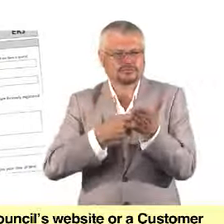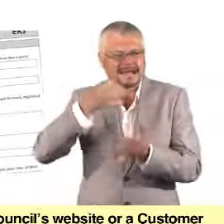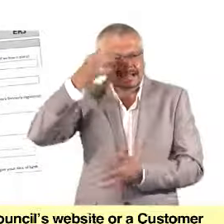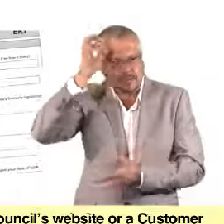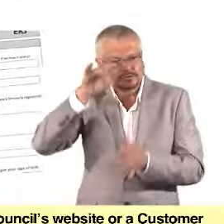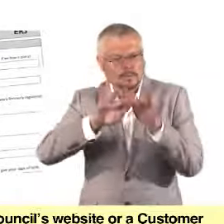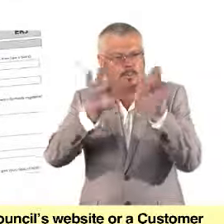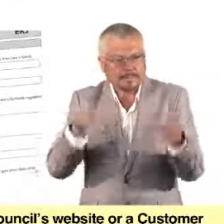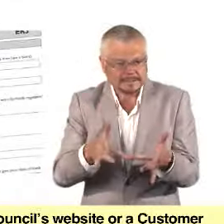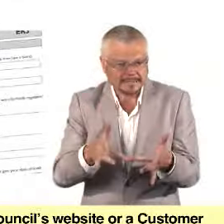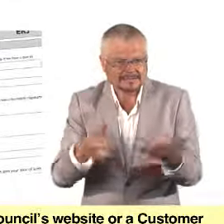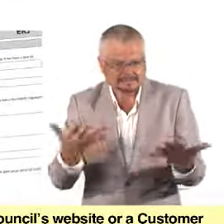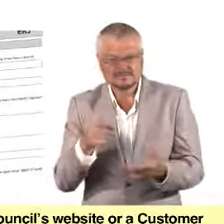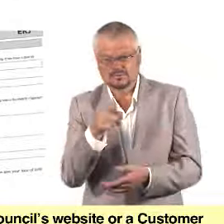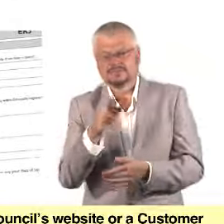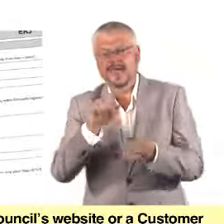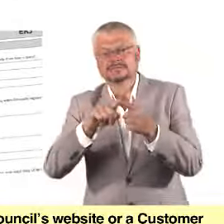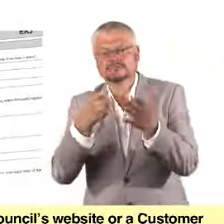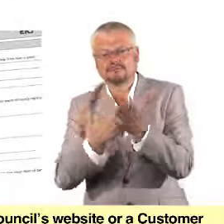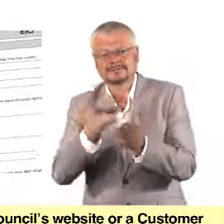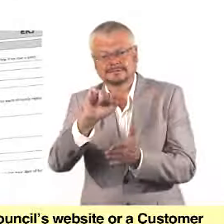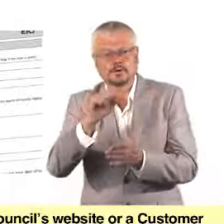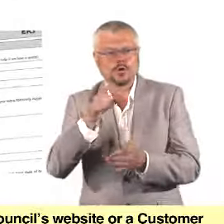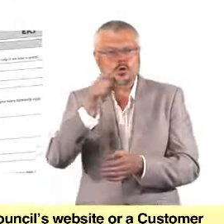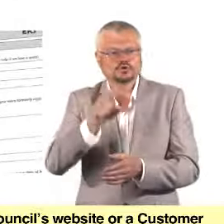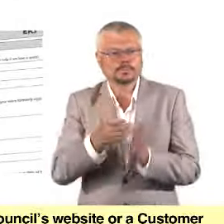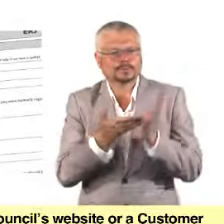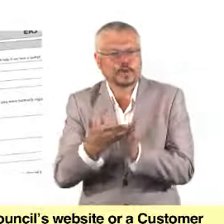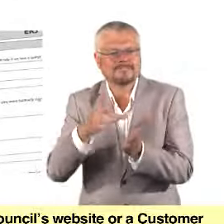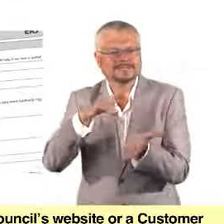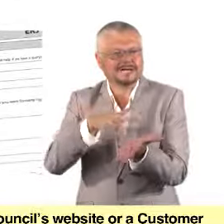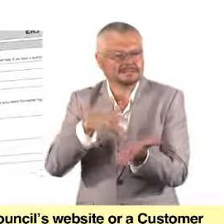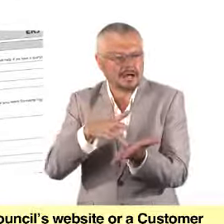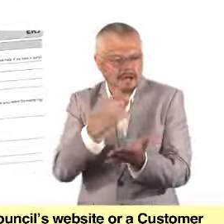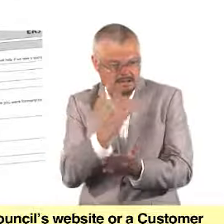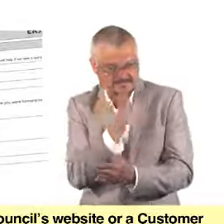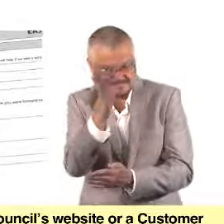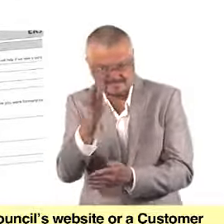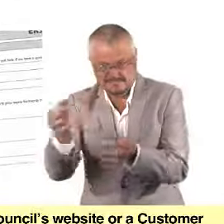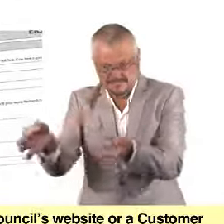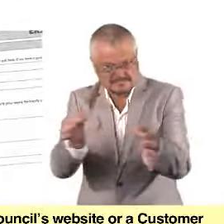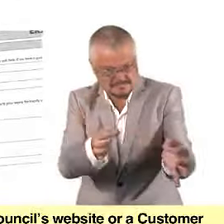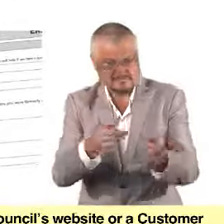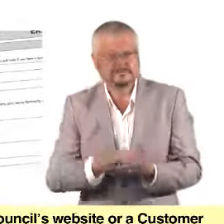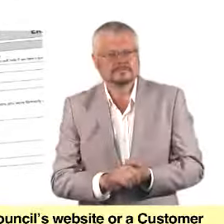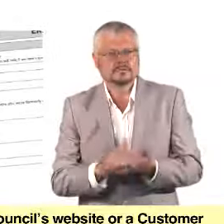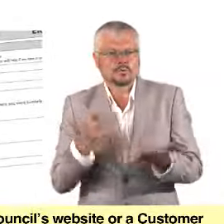This is available from the council's website or a customer service centre or by contacting electoral services